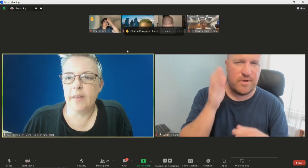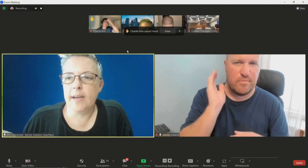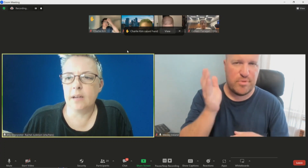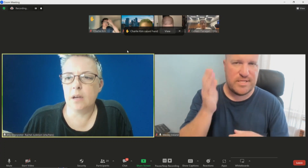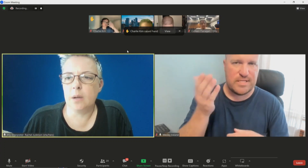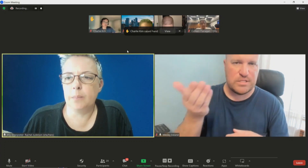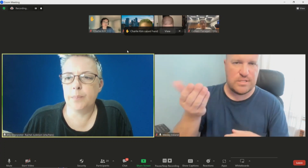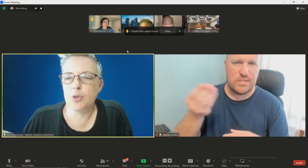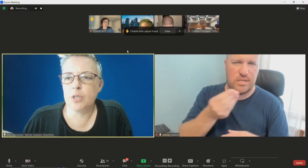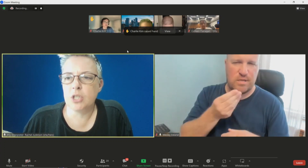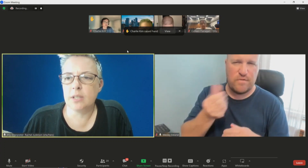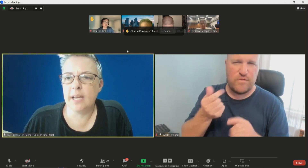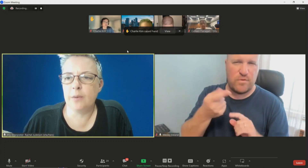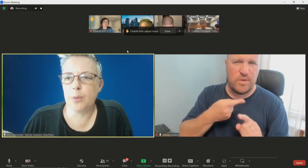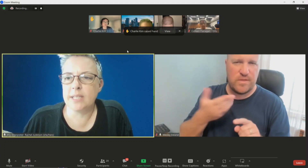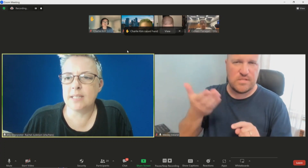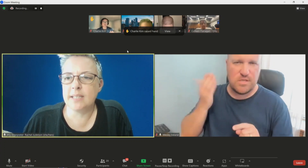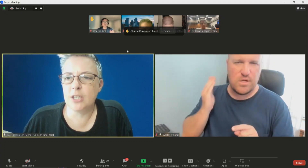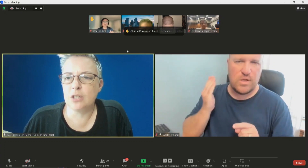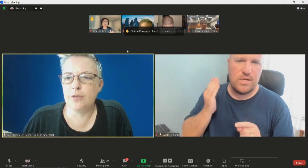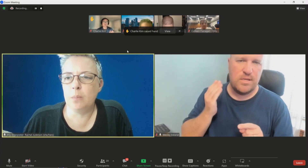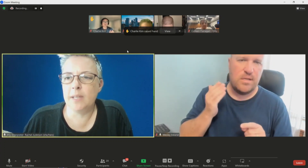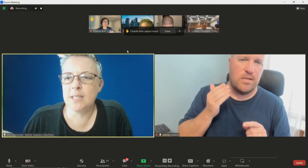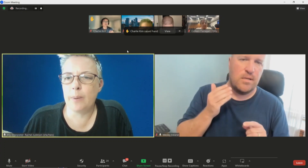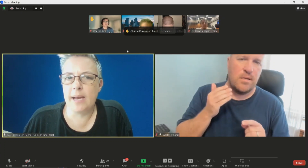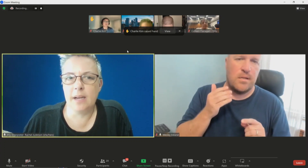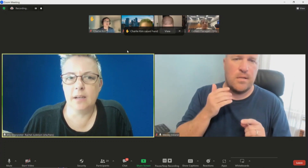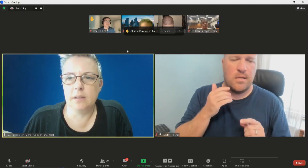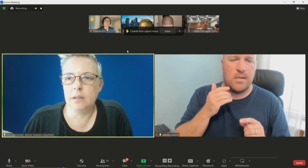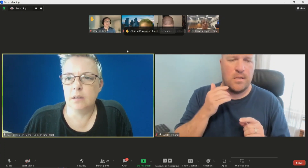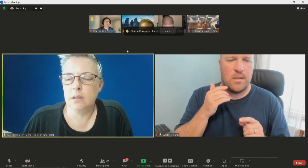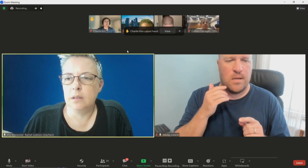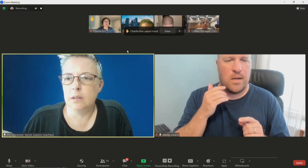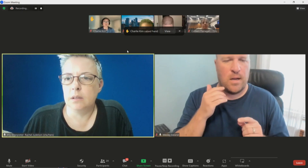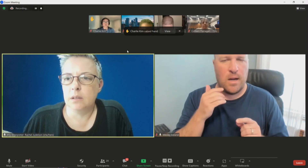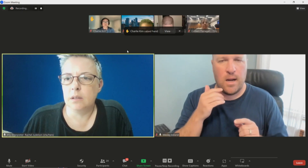I know that Patricia gave a presentation a few months back